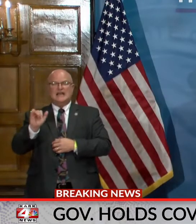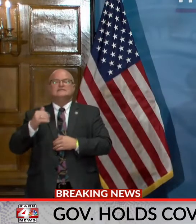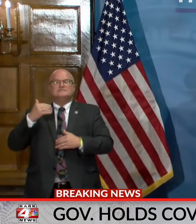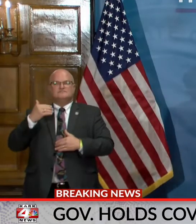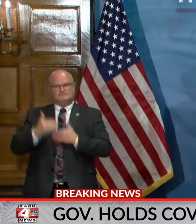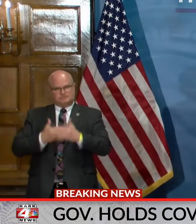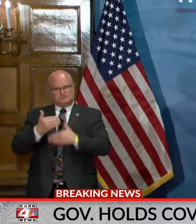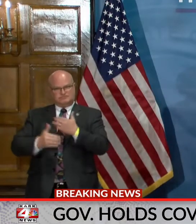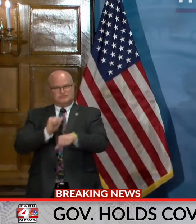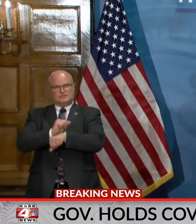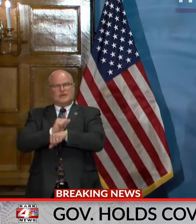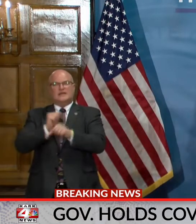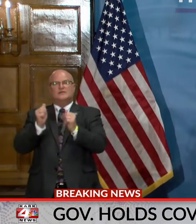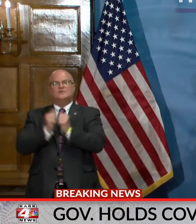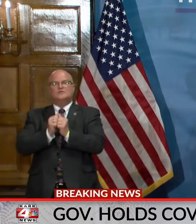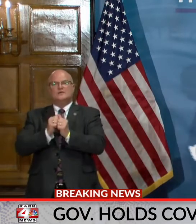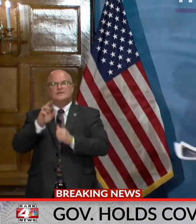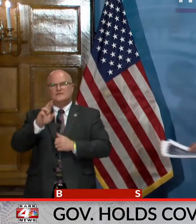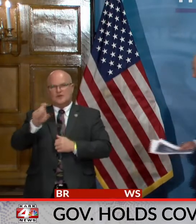that you're making and your plans.